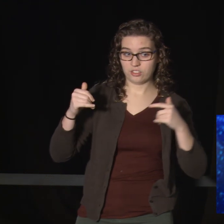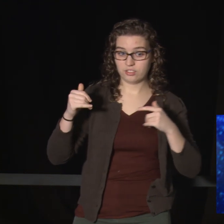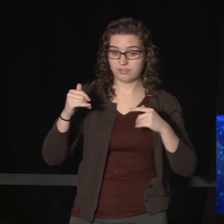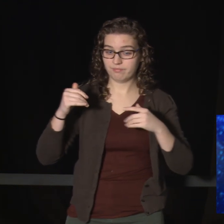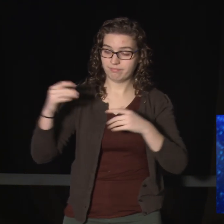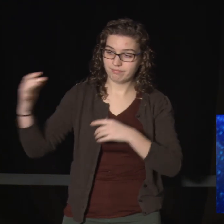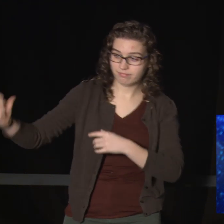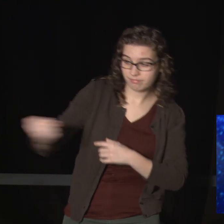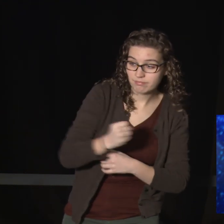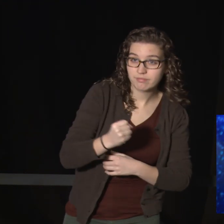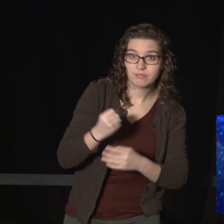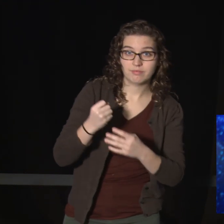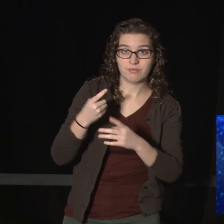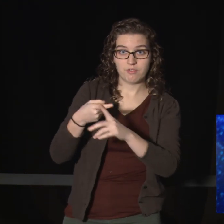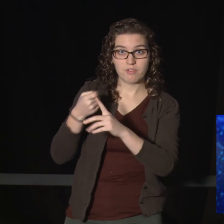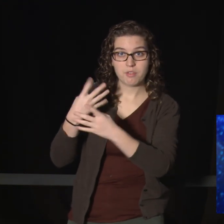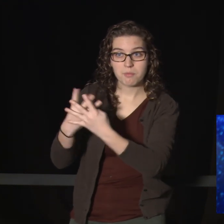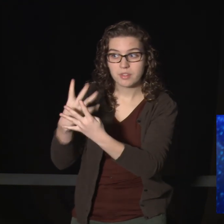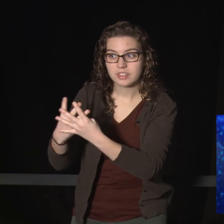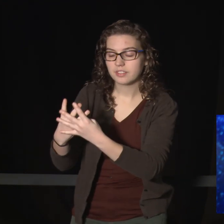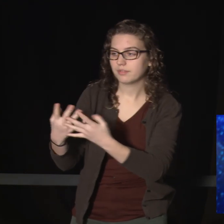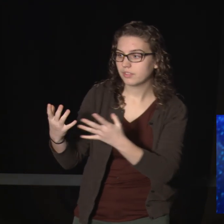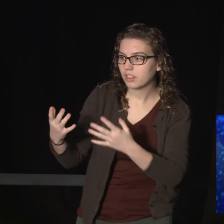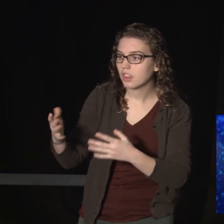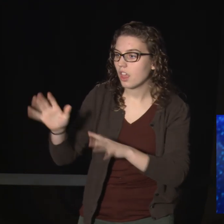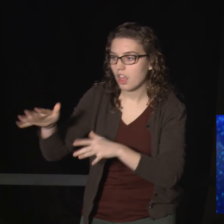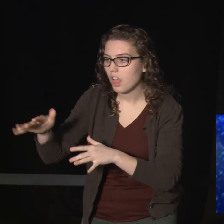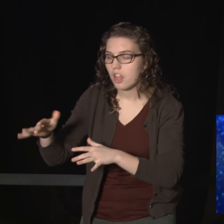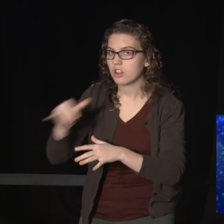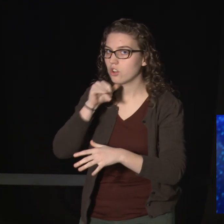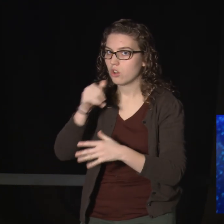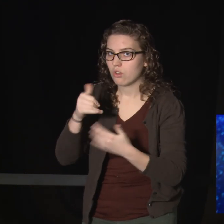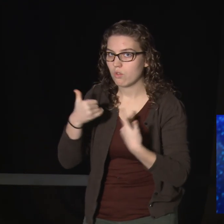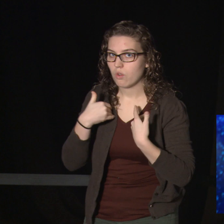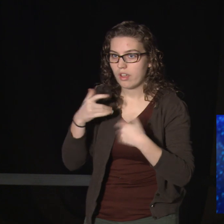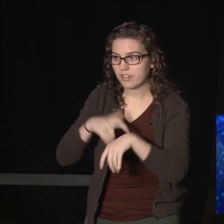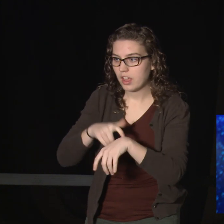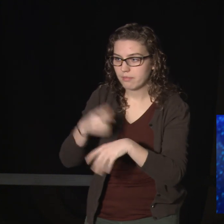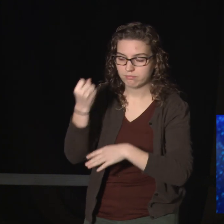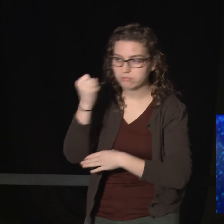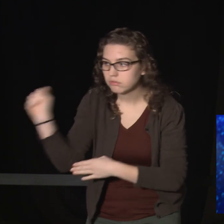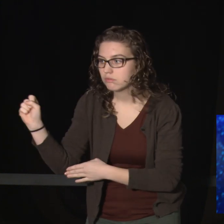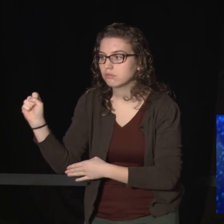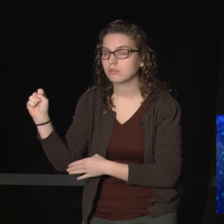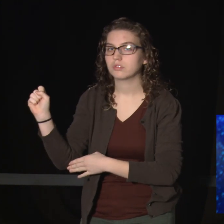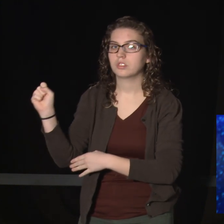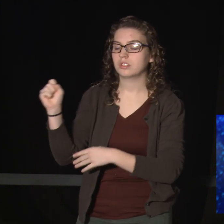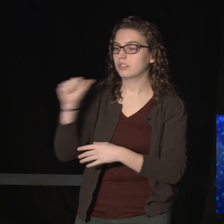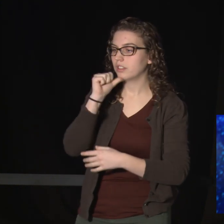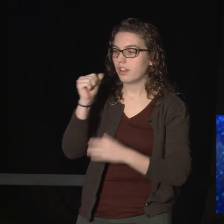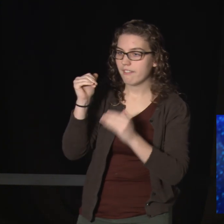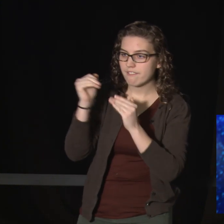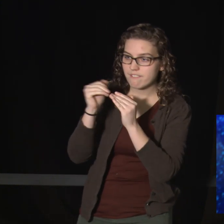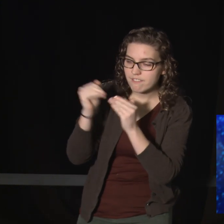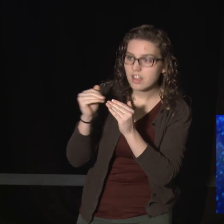said, we've got no time to draw up documents or to protest against the